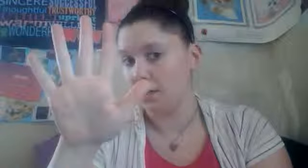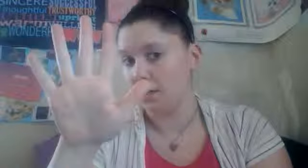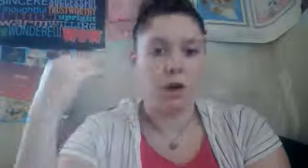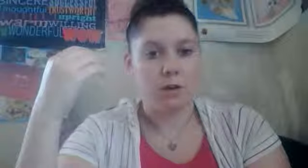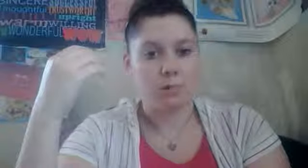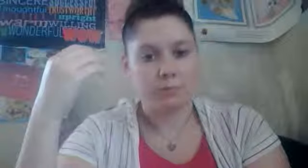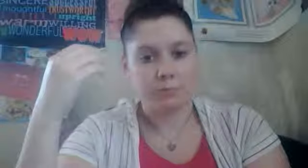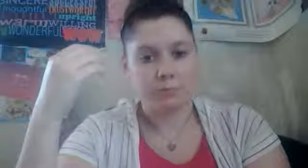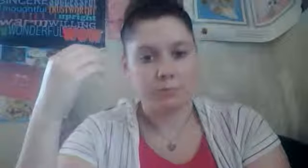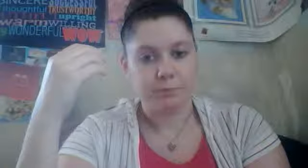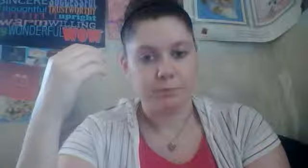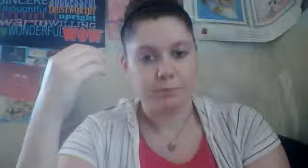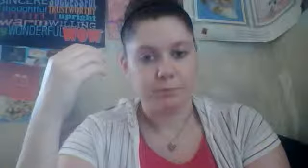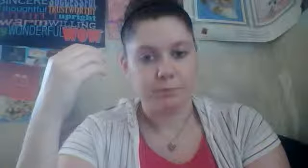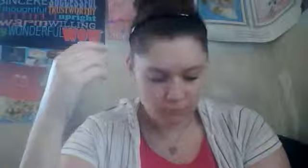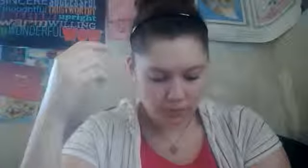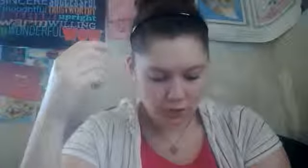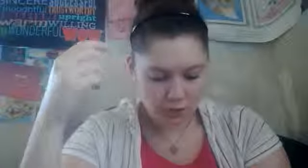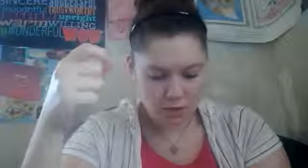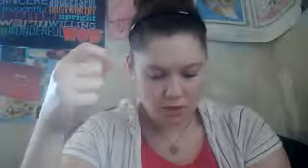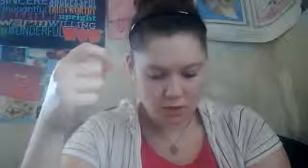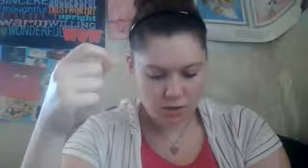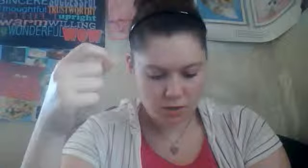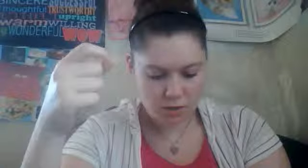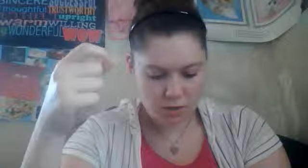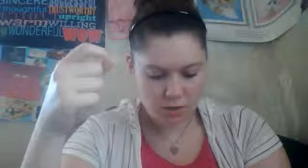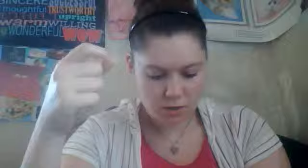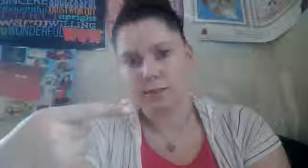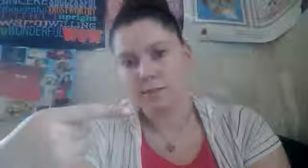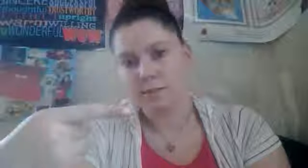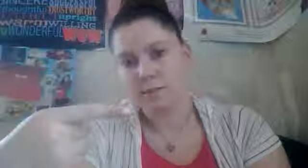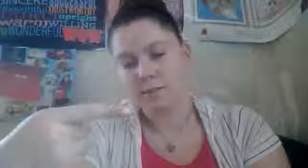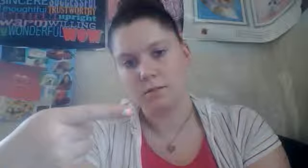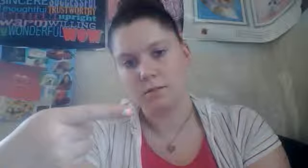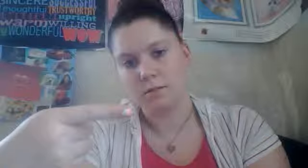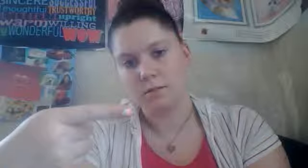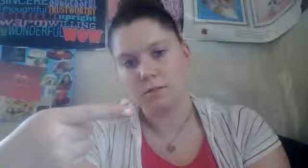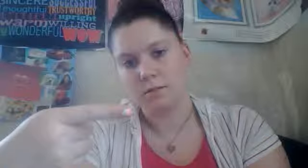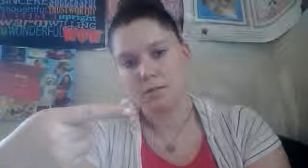G is like this.